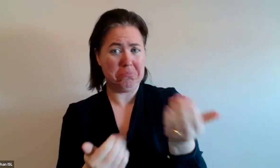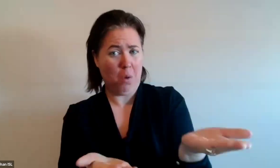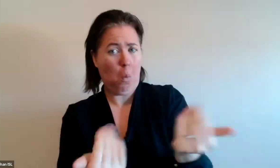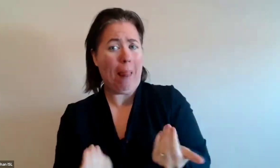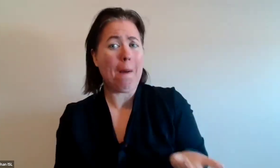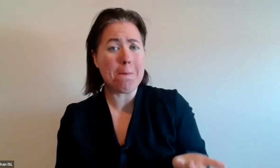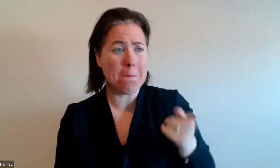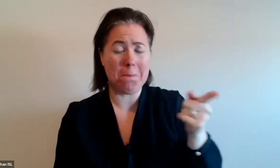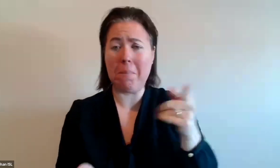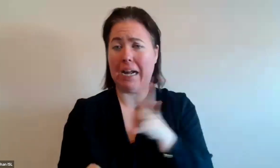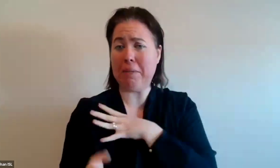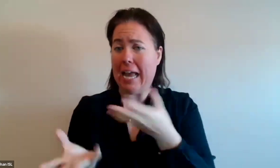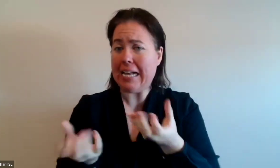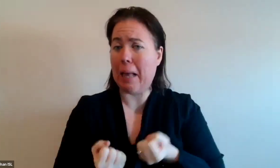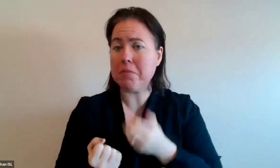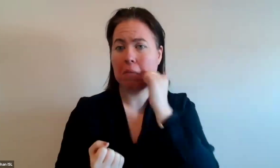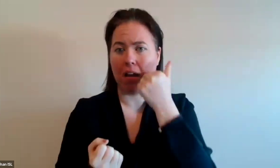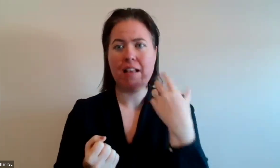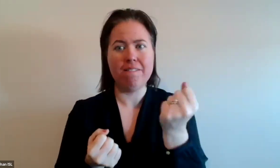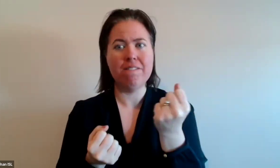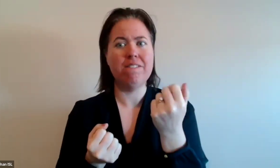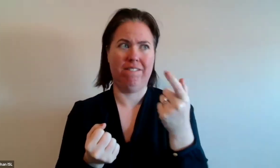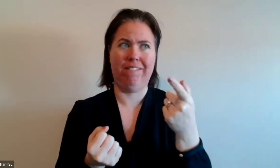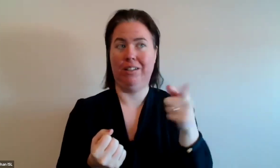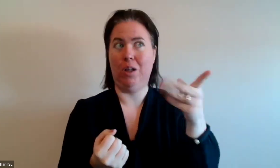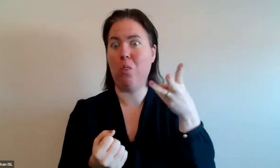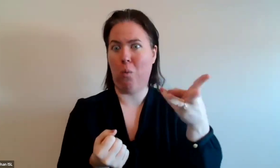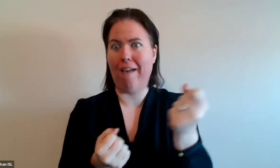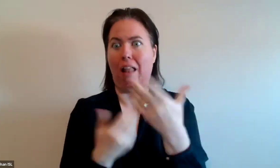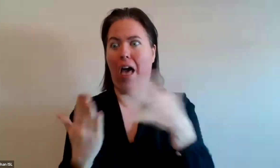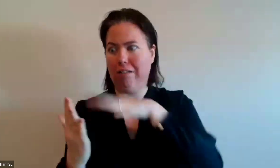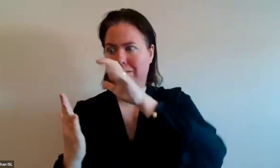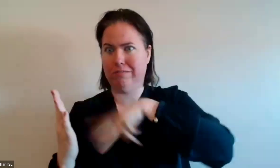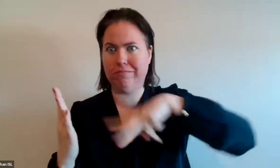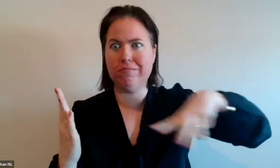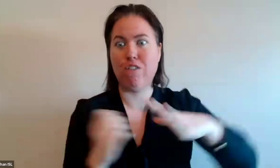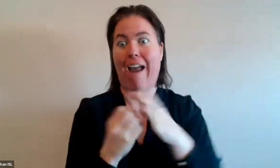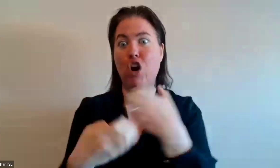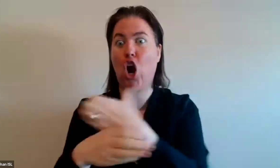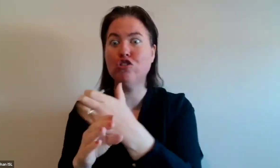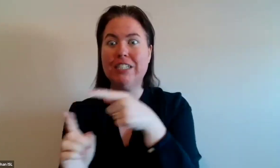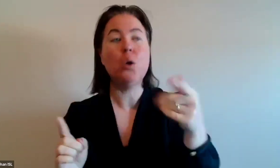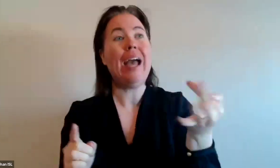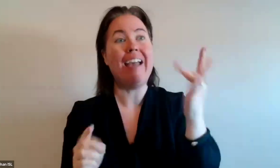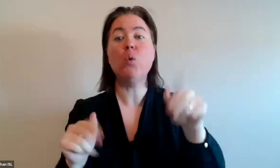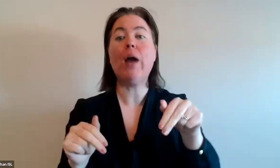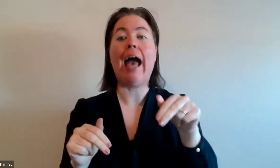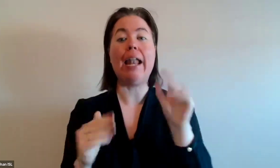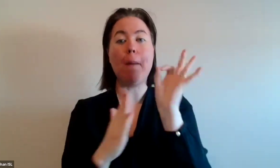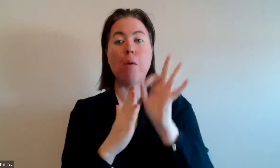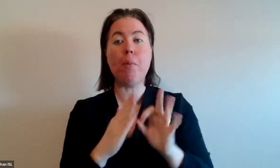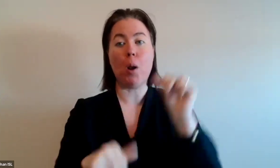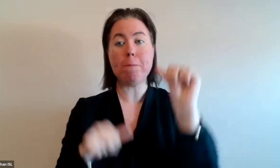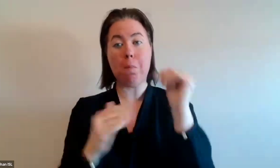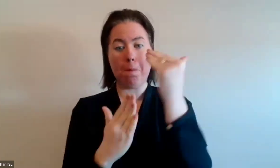committee because they will have a lot of material to read for each country. So the more succinctly that we can get our points across,